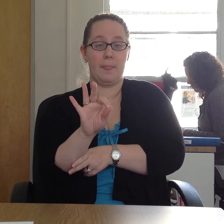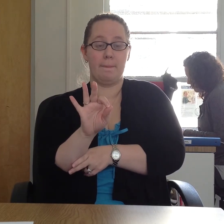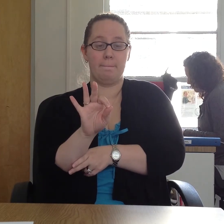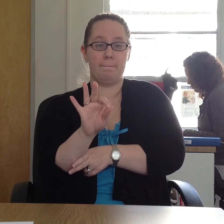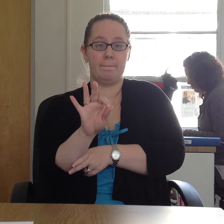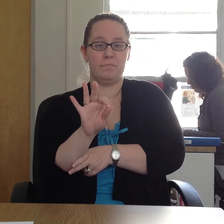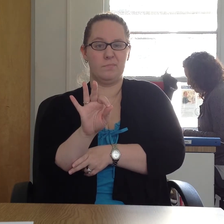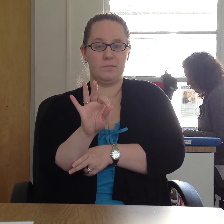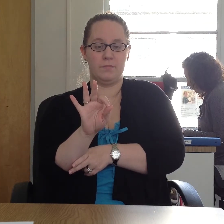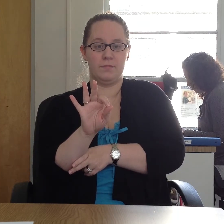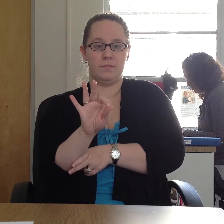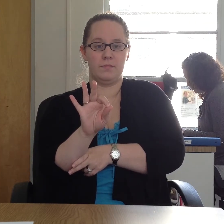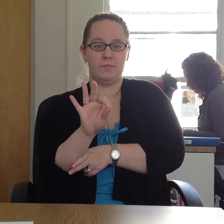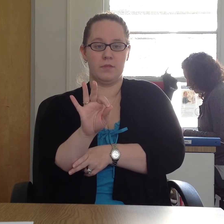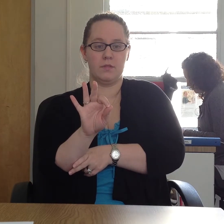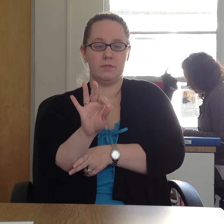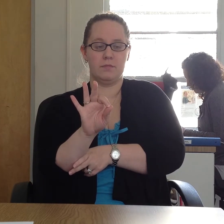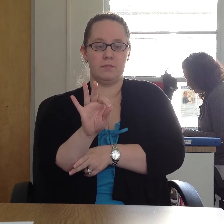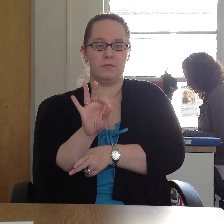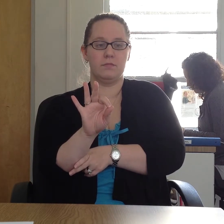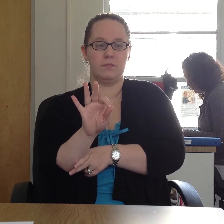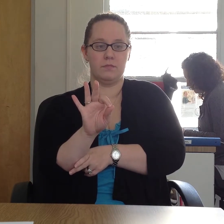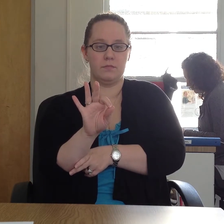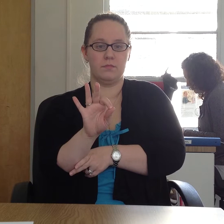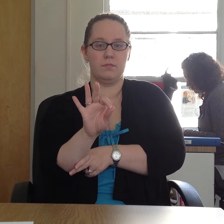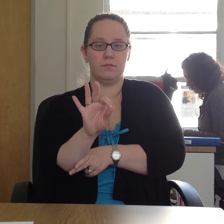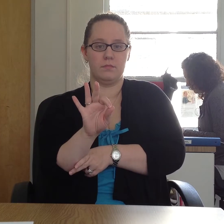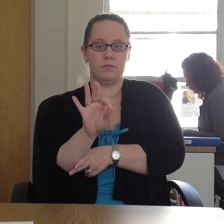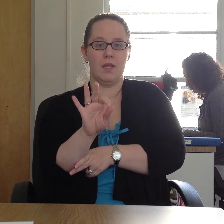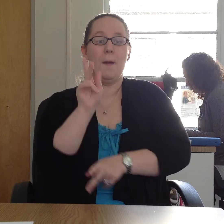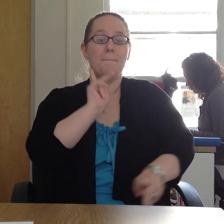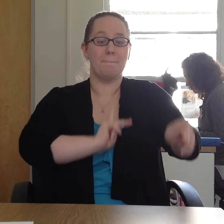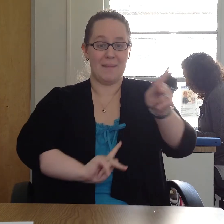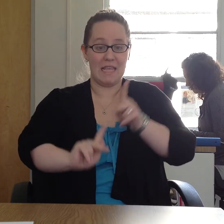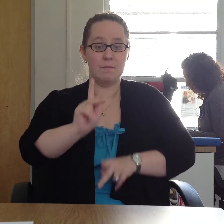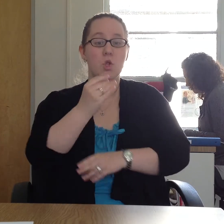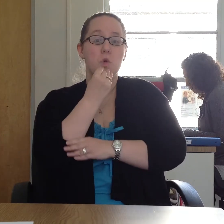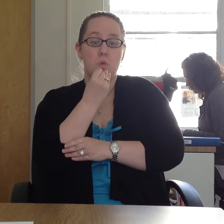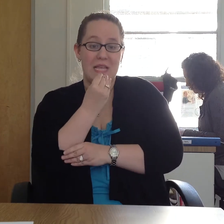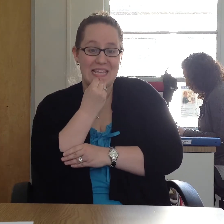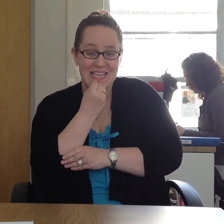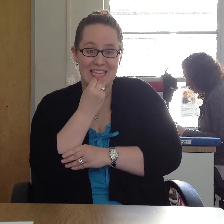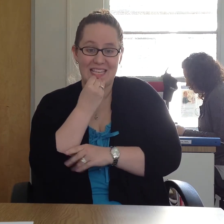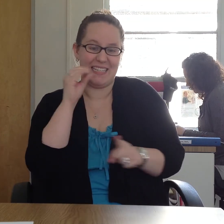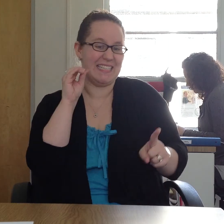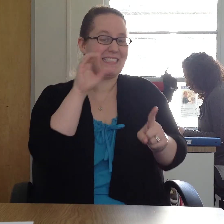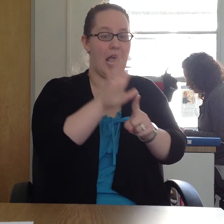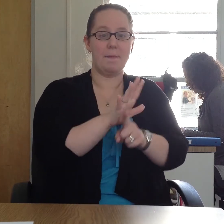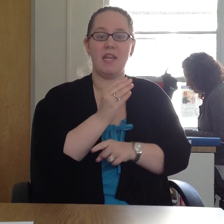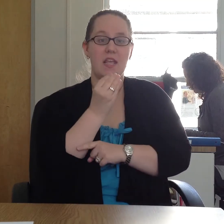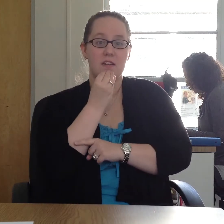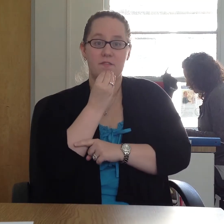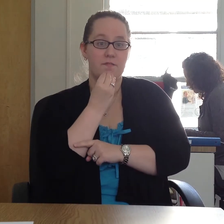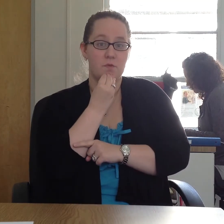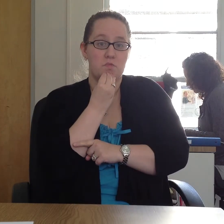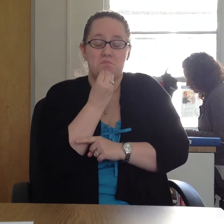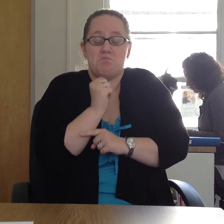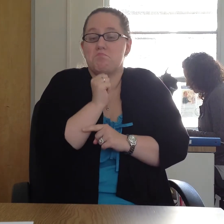of foodborne illness usually do not detect any change in the taste of the food that